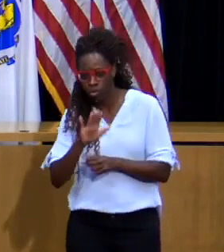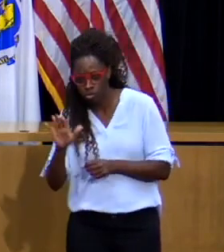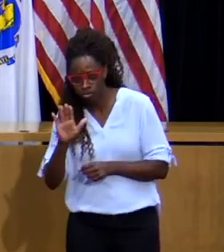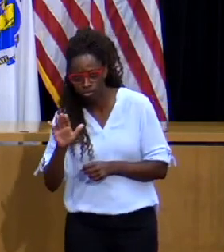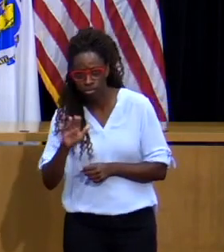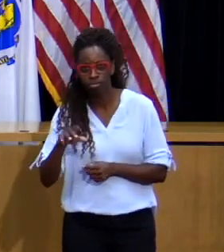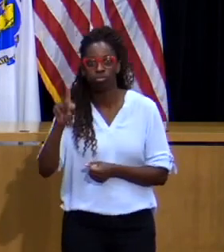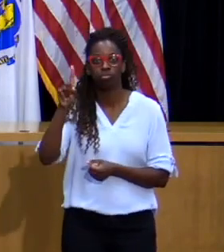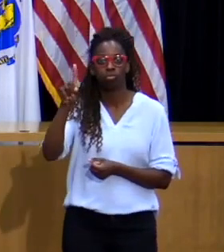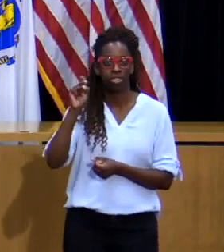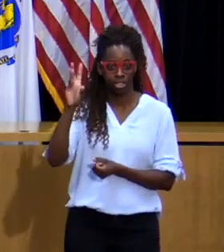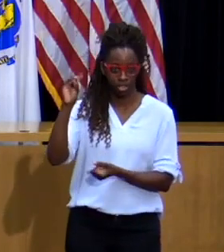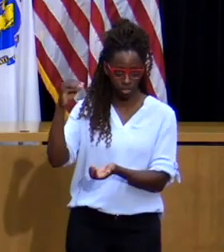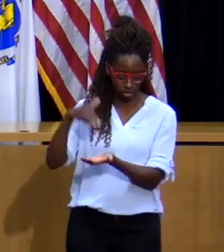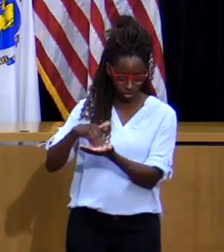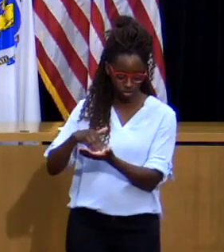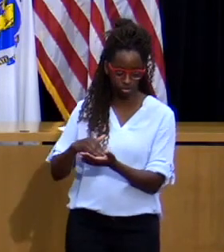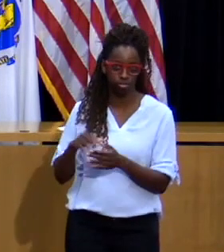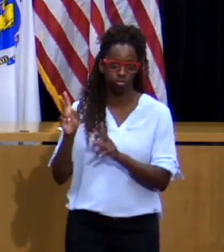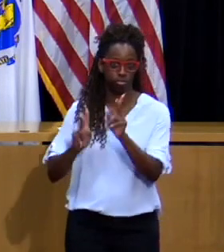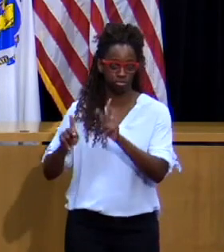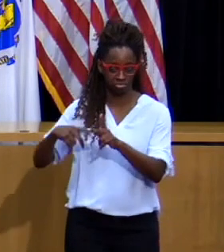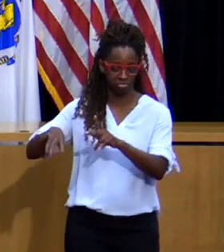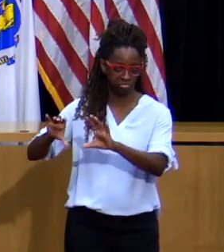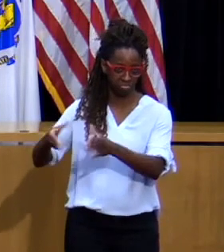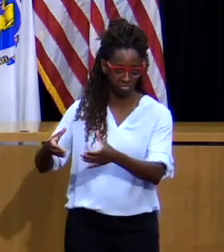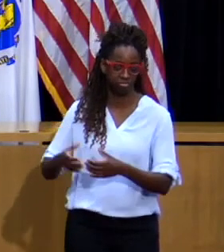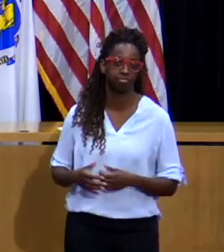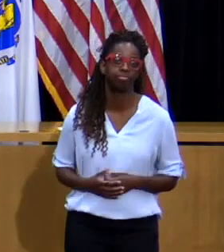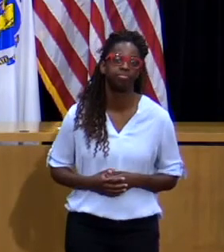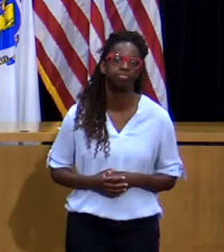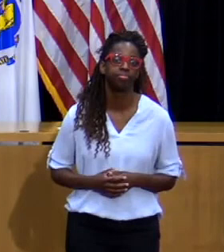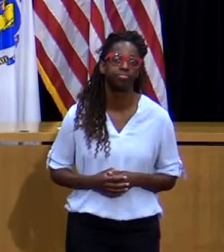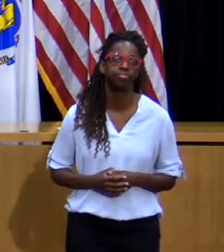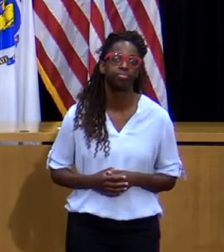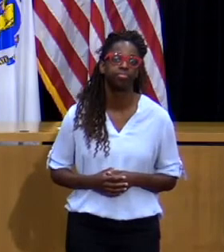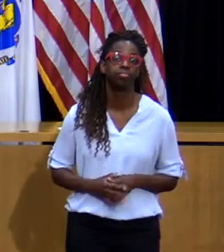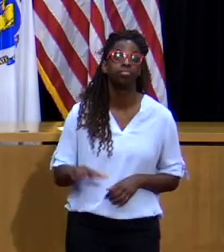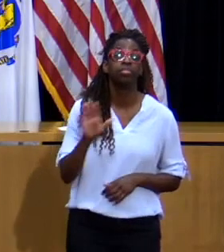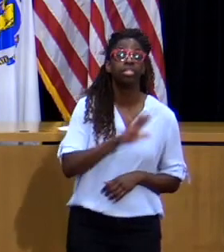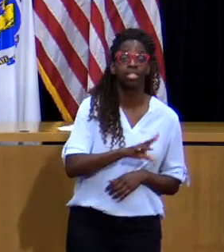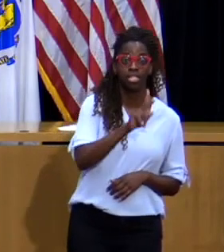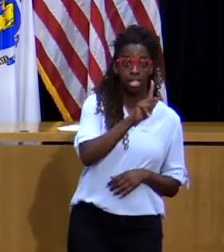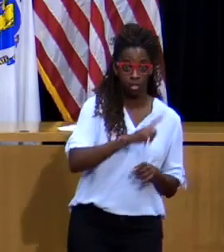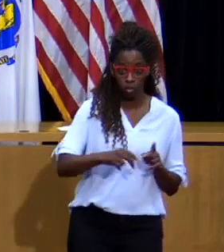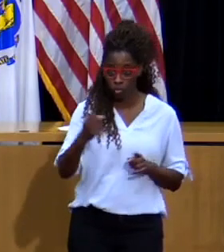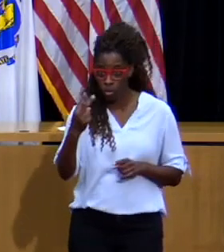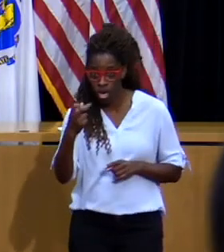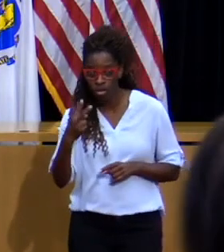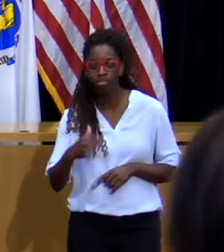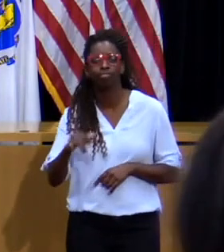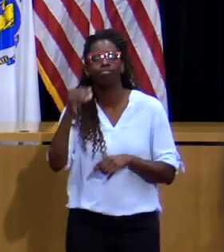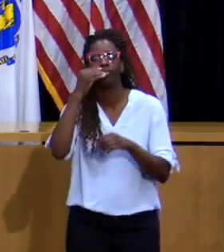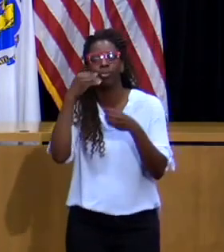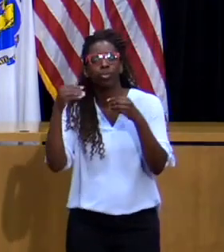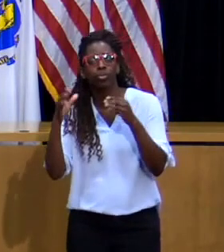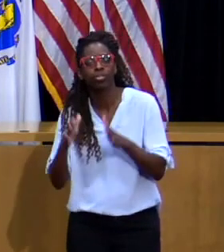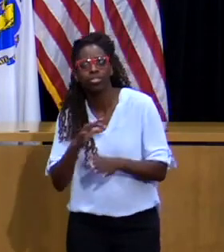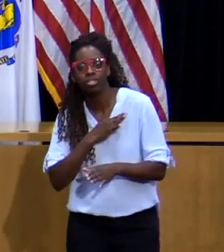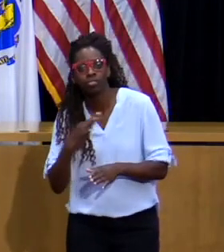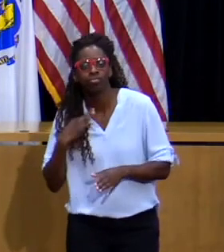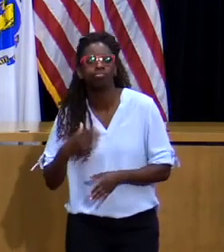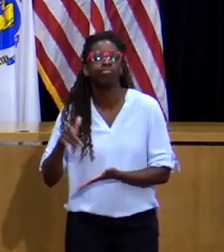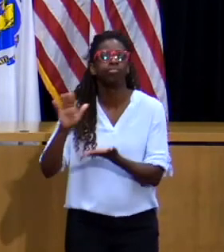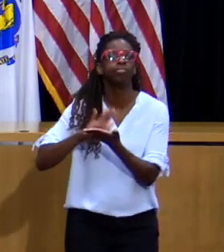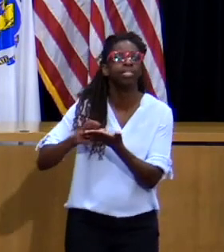Critical workers such as early education, K through 12, transit, grocery, food and ag, sanitation, public works, public health